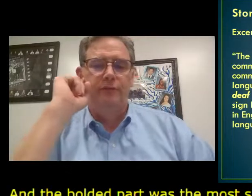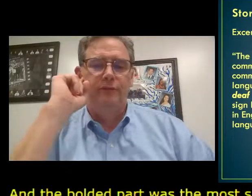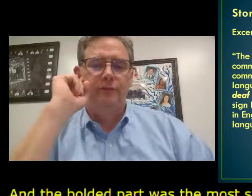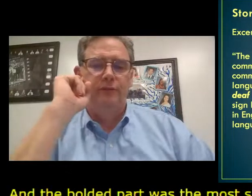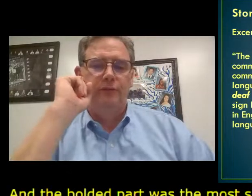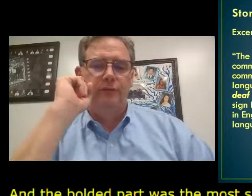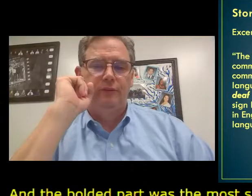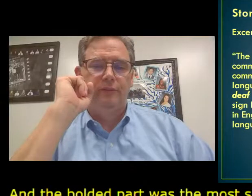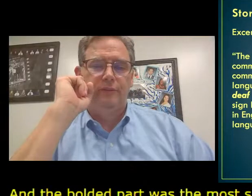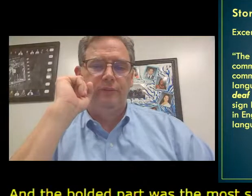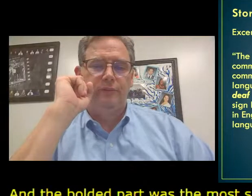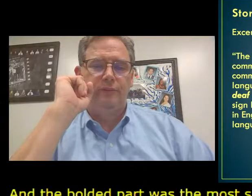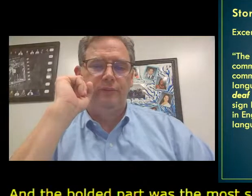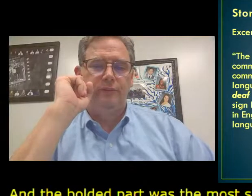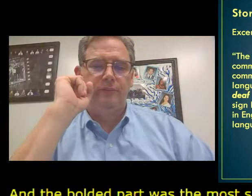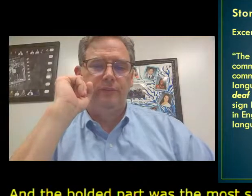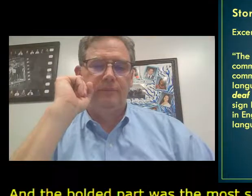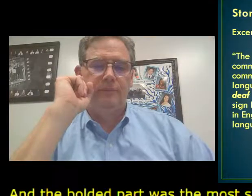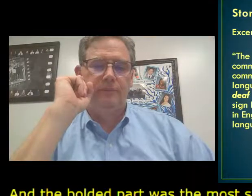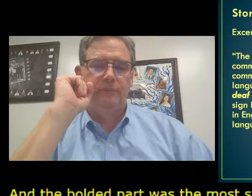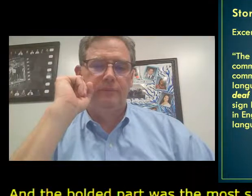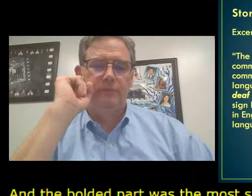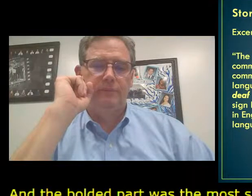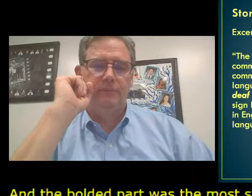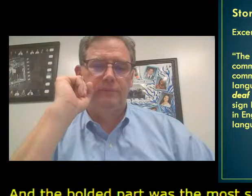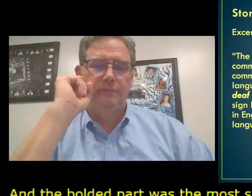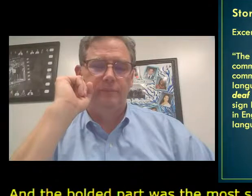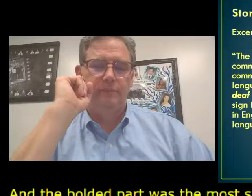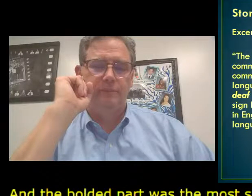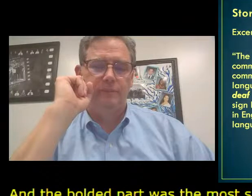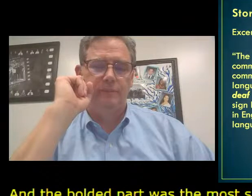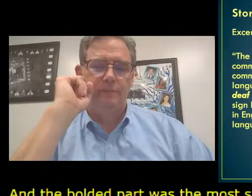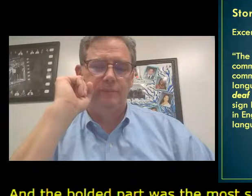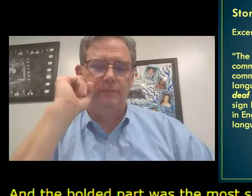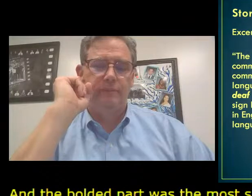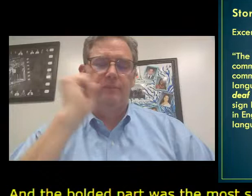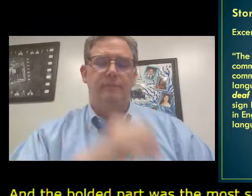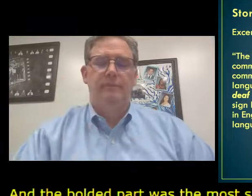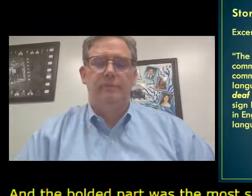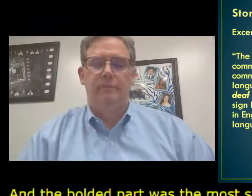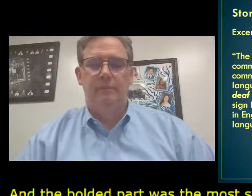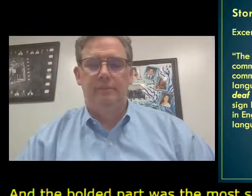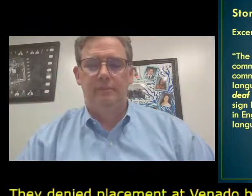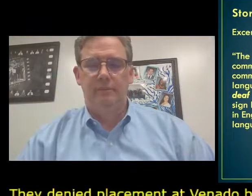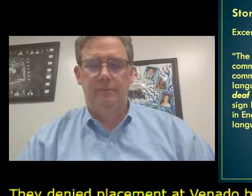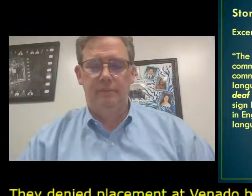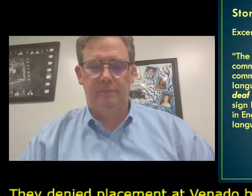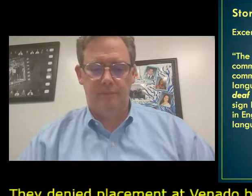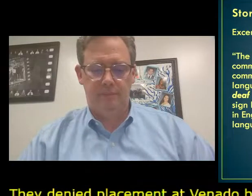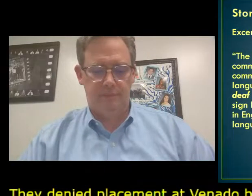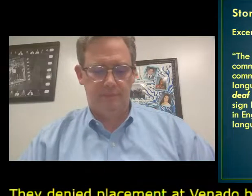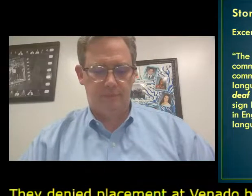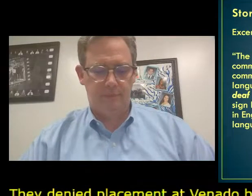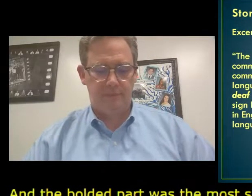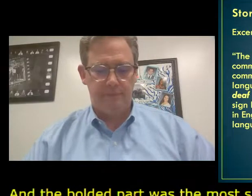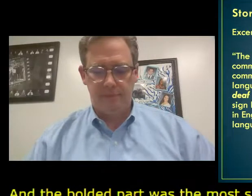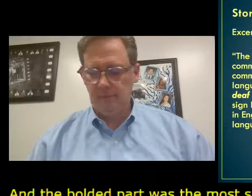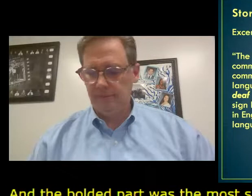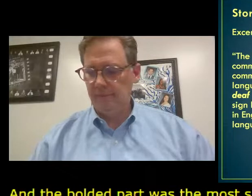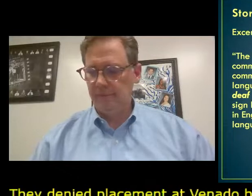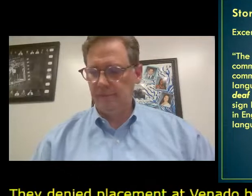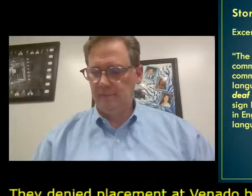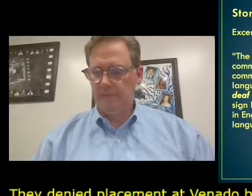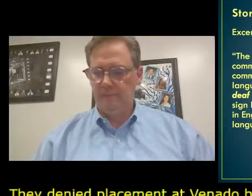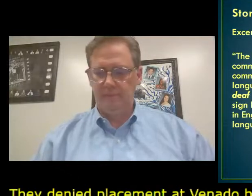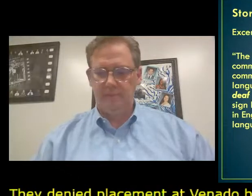They didn't want to place this girl at Venado Middle School because 2 of the 3 teachers